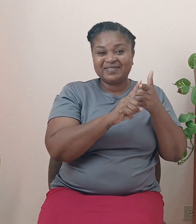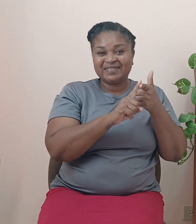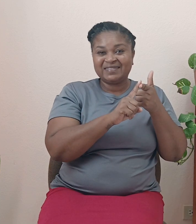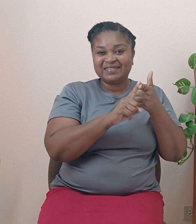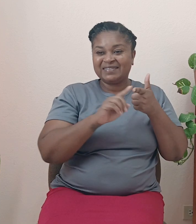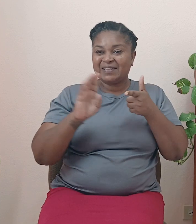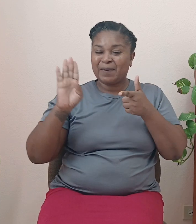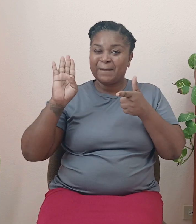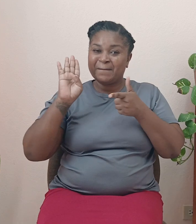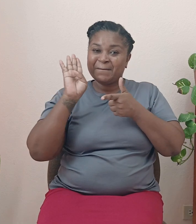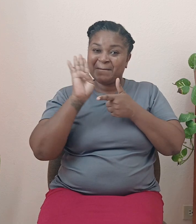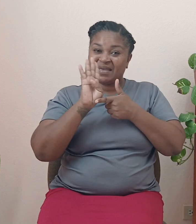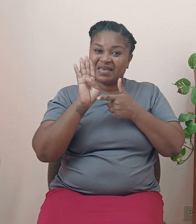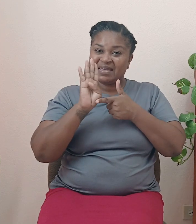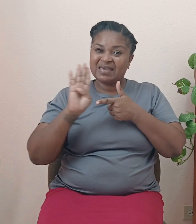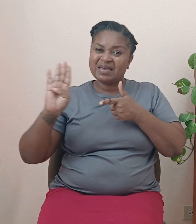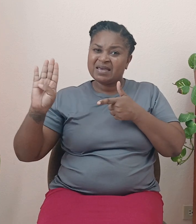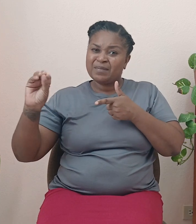B. Boaz was Naomi's son.